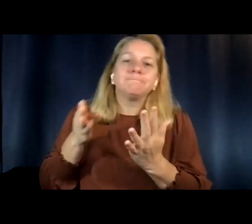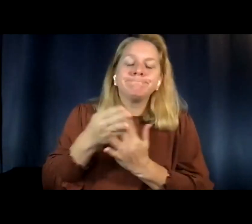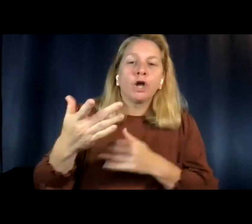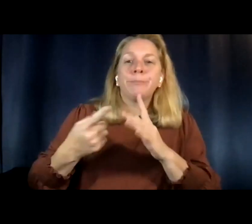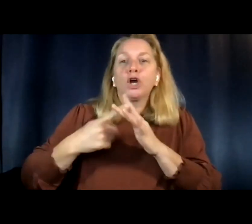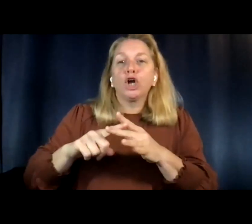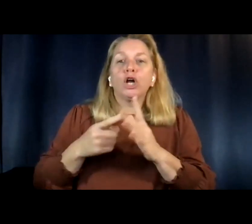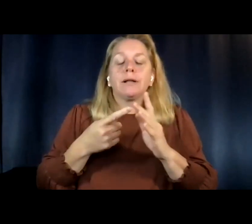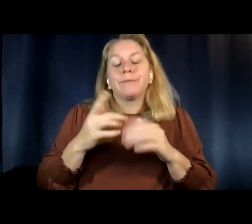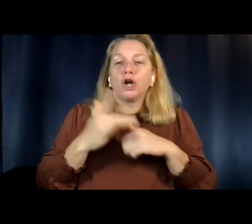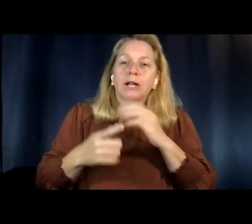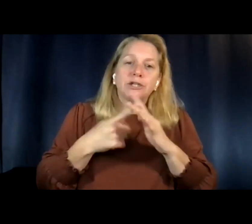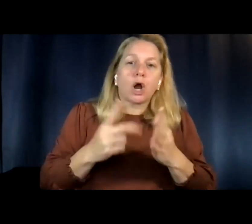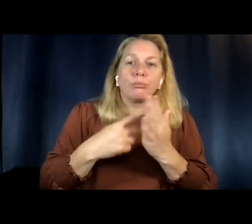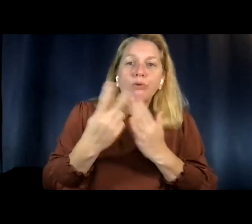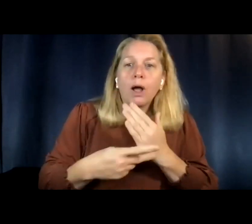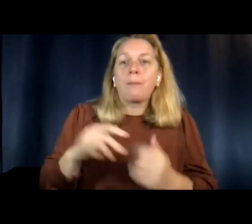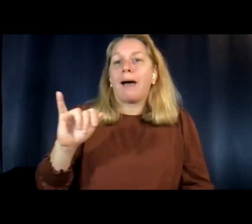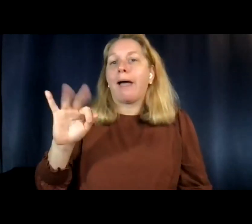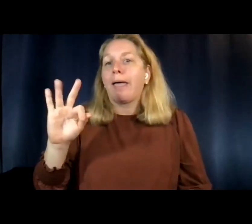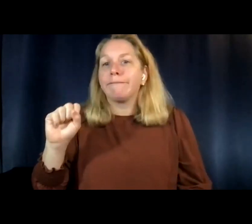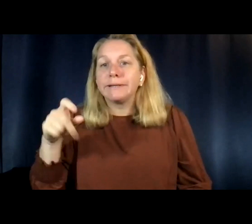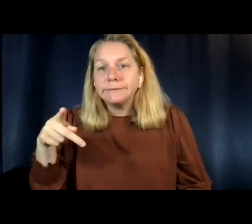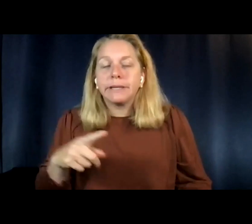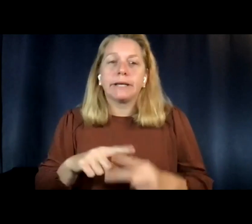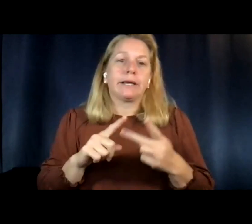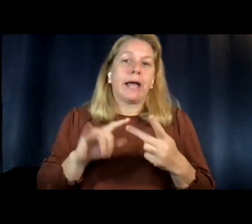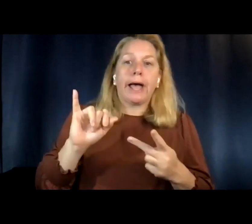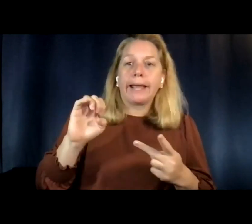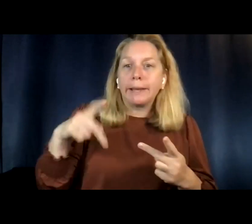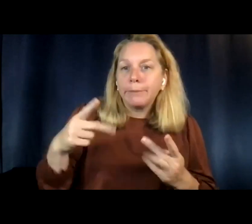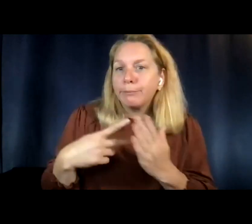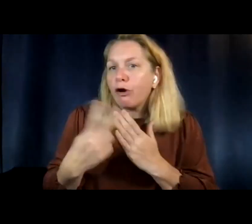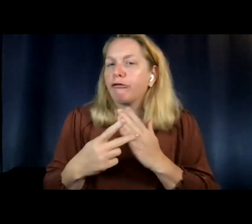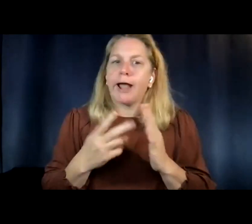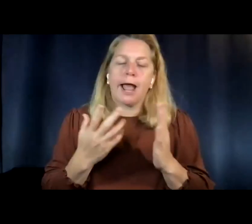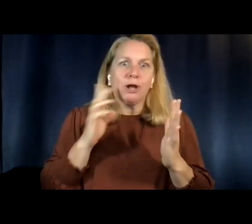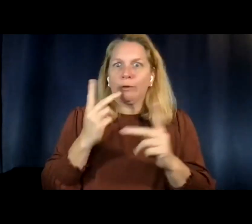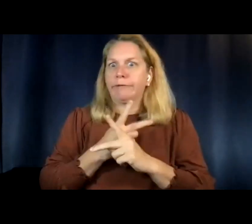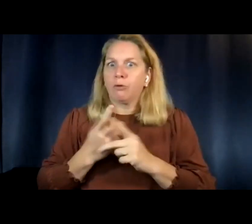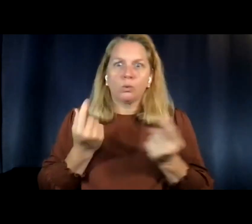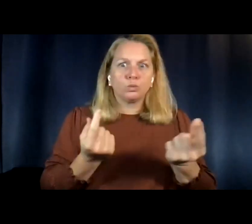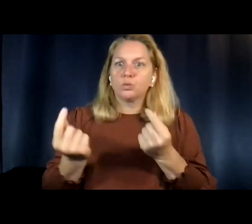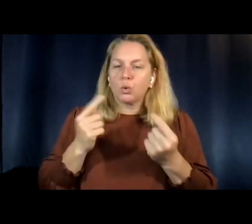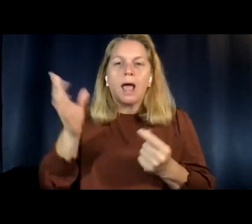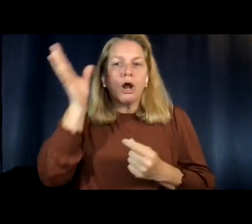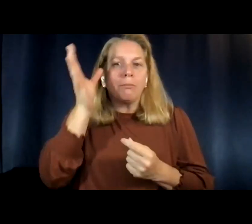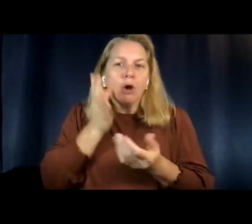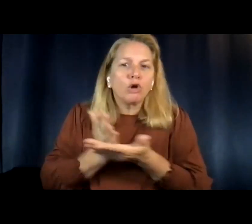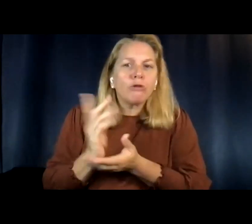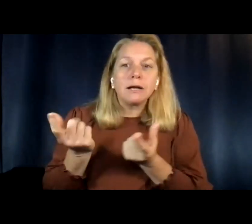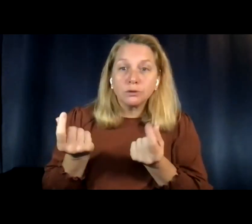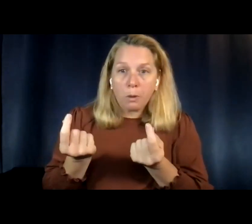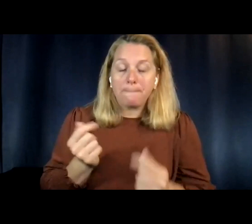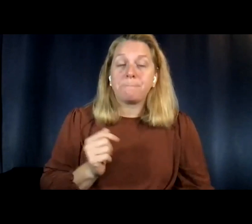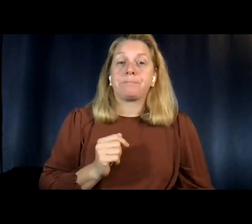the IFSP and the IEP and how to navigate all of that and understanding their parent rights. I also, one of the